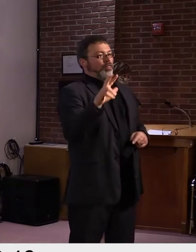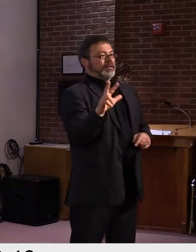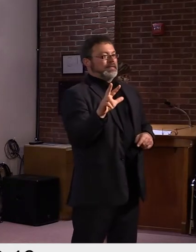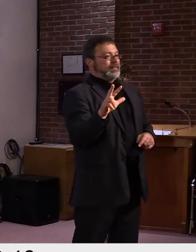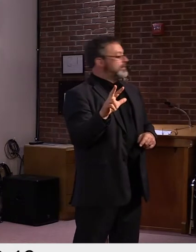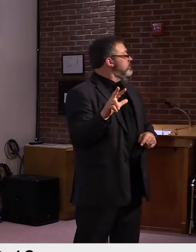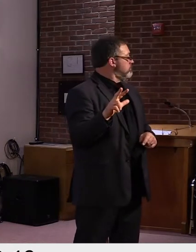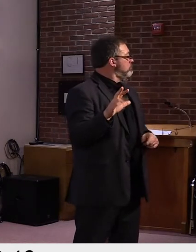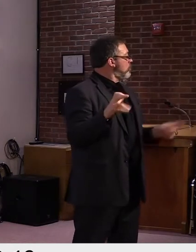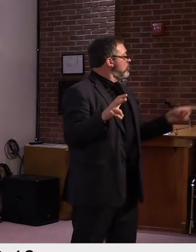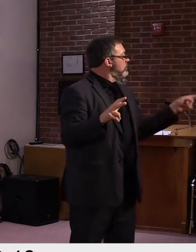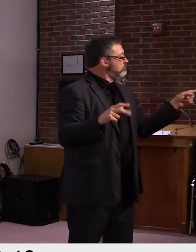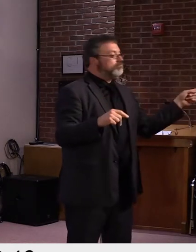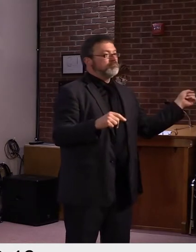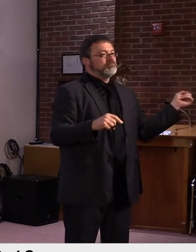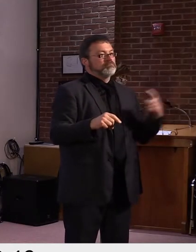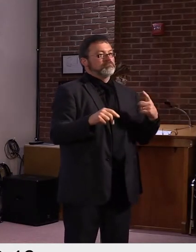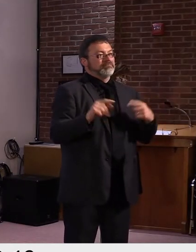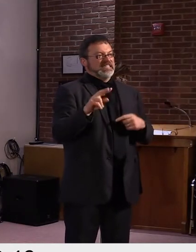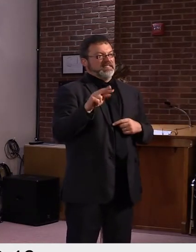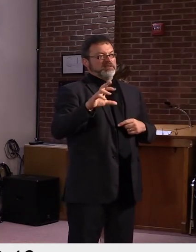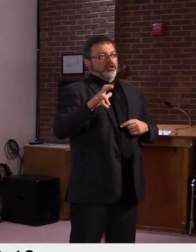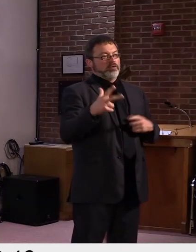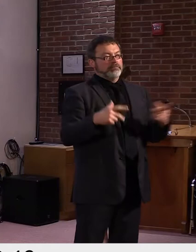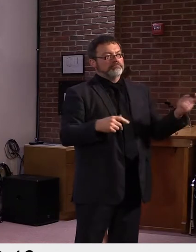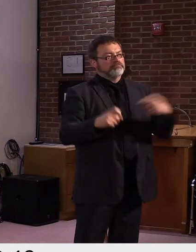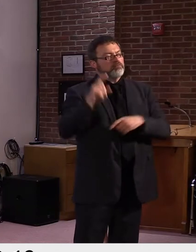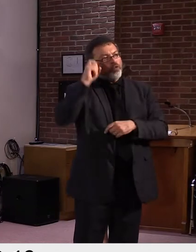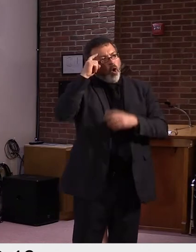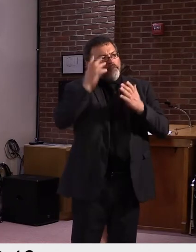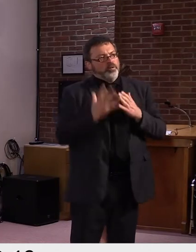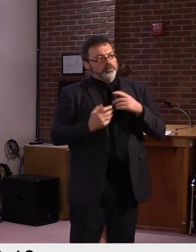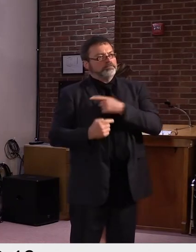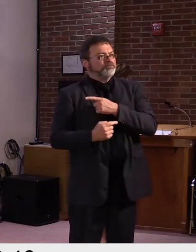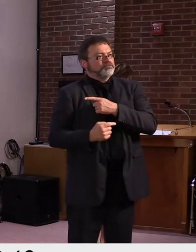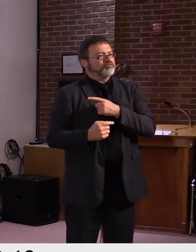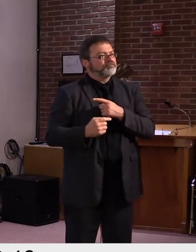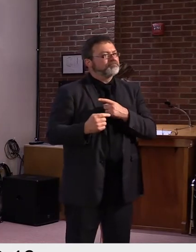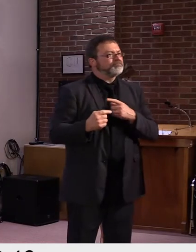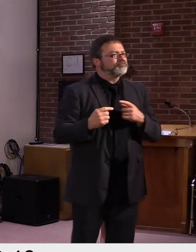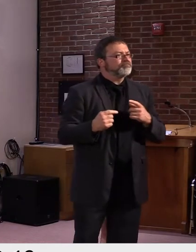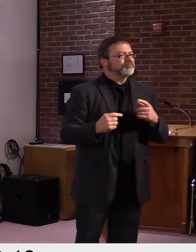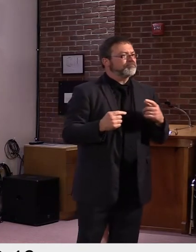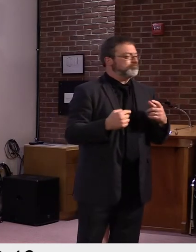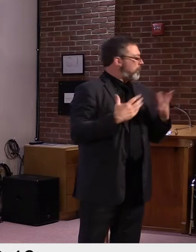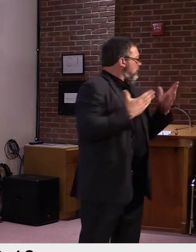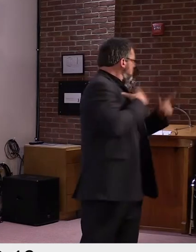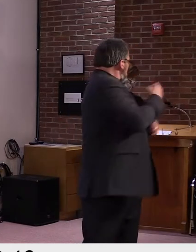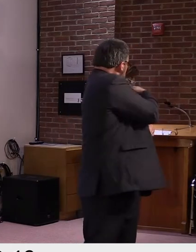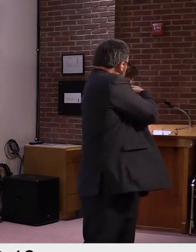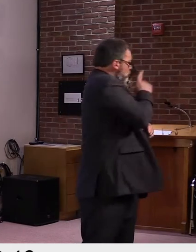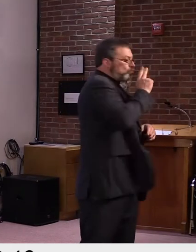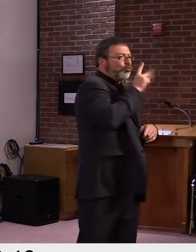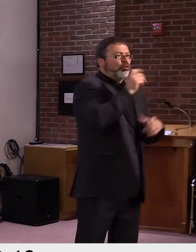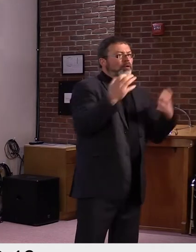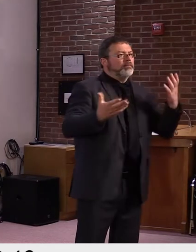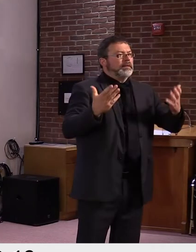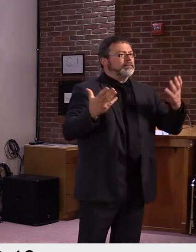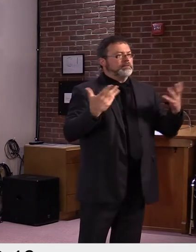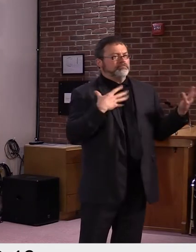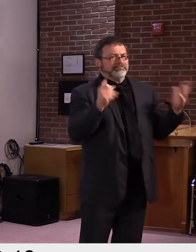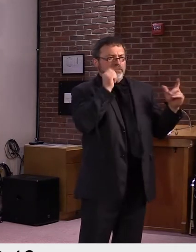So, Governor, this might be a question for you or maybe Secretary Hurley, but so this week we've seen companies that